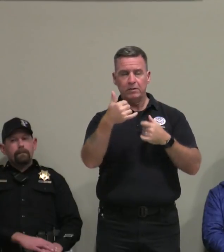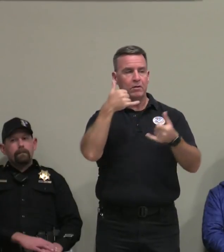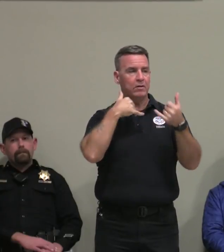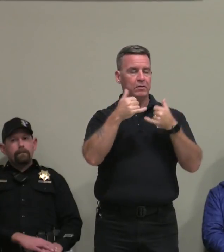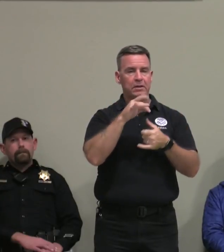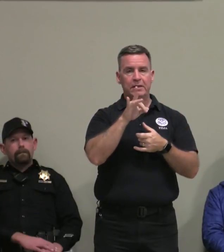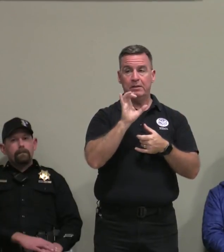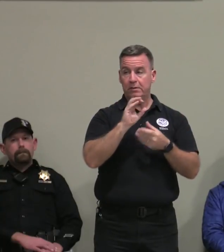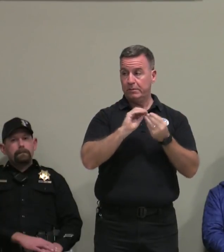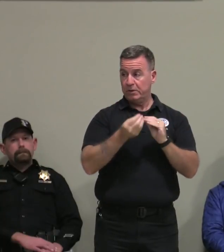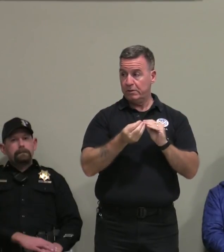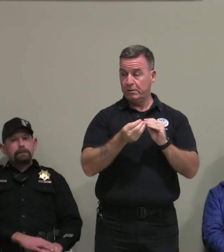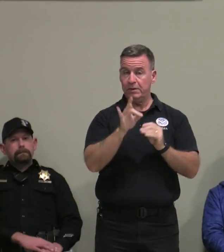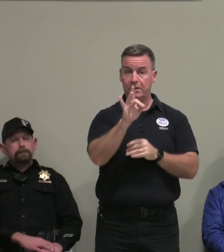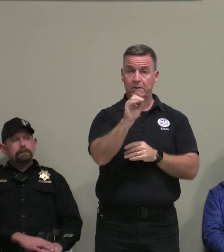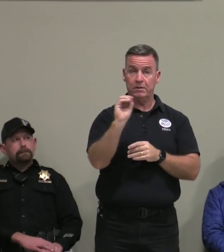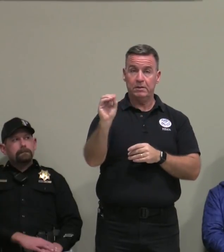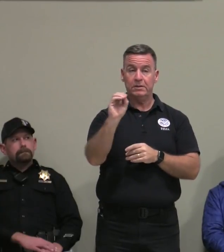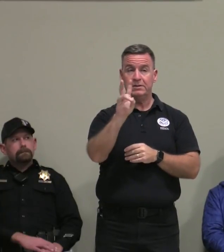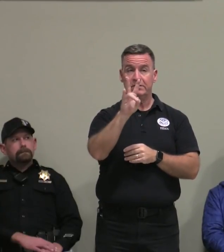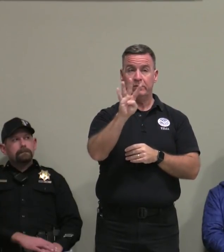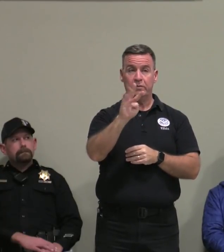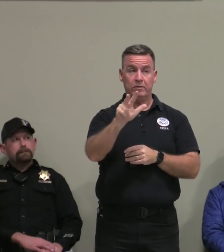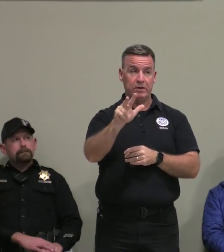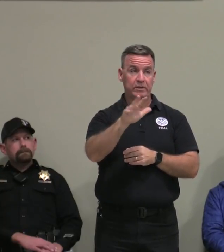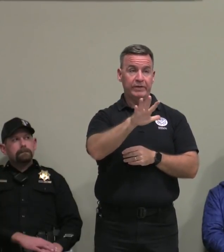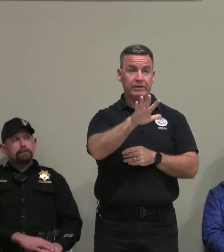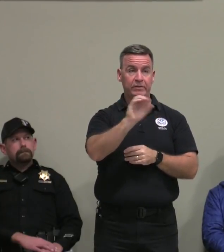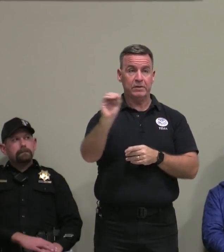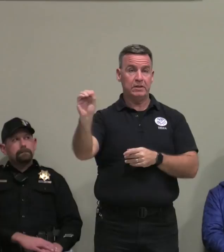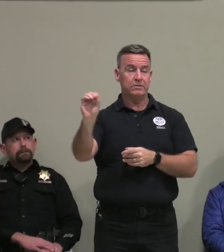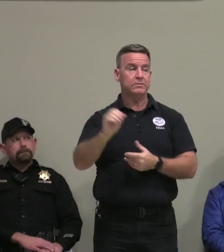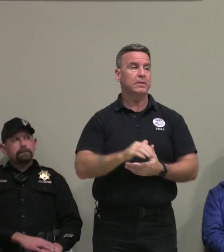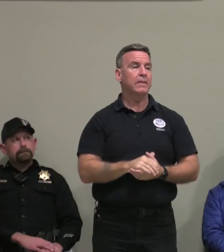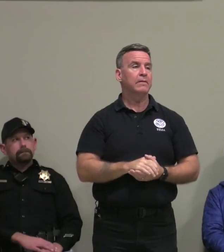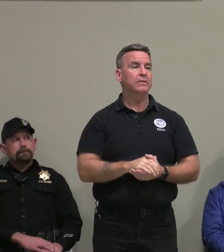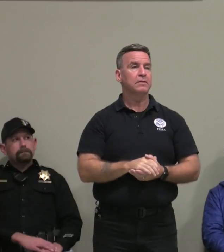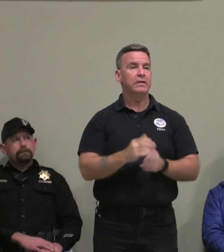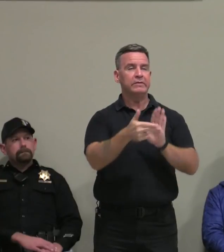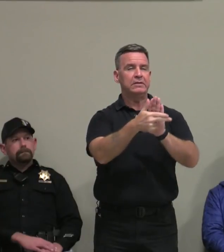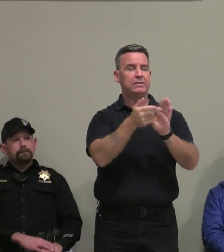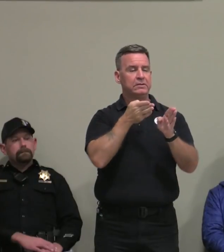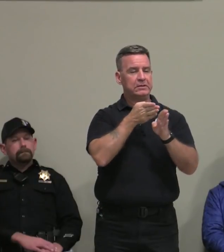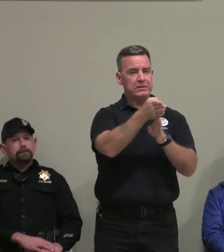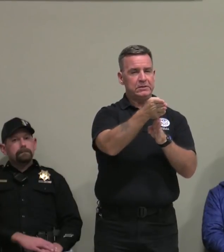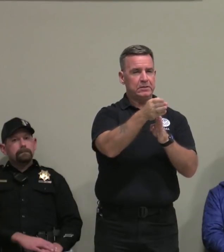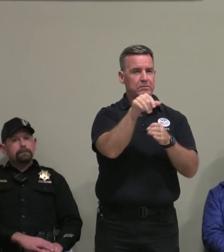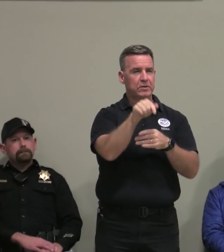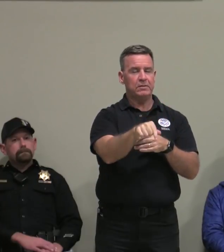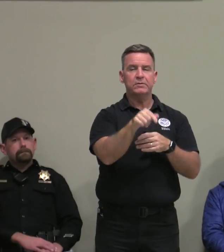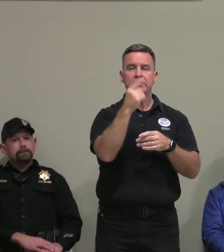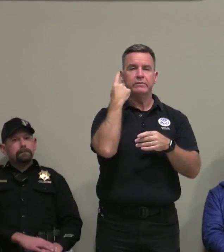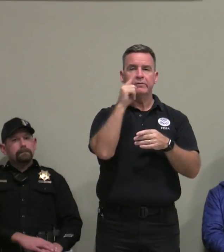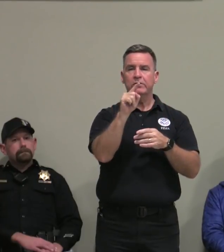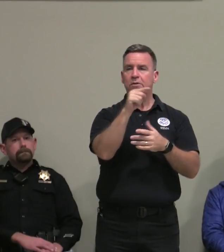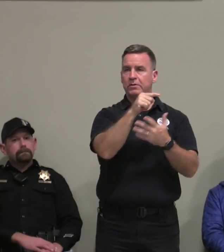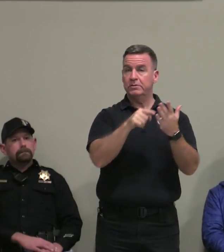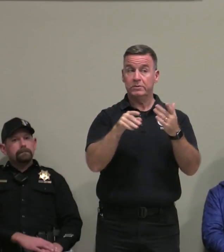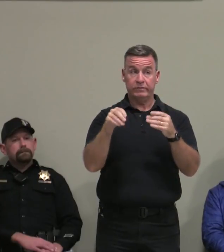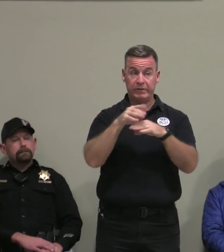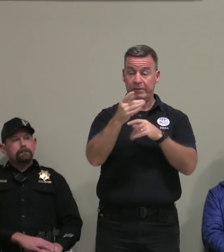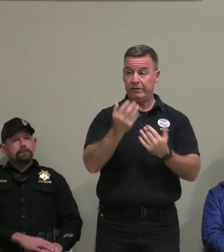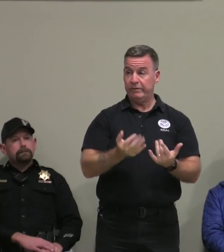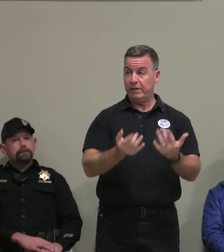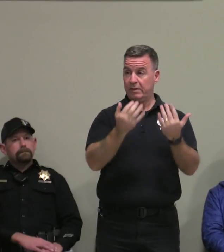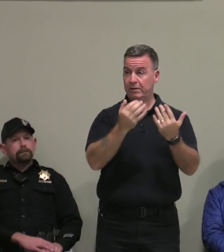call our 800 number, 800-743-5000. There is a designated prompt for those affected by